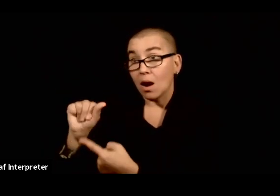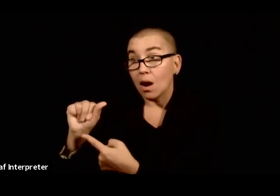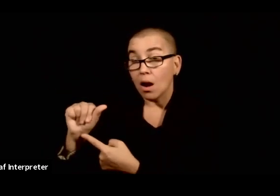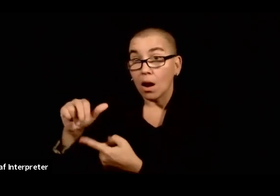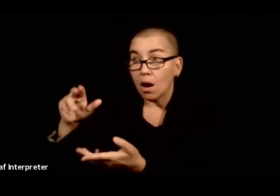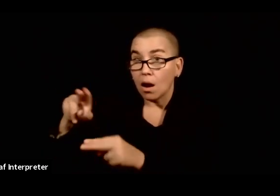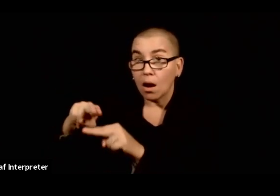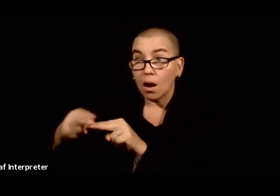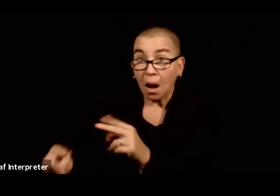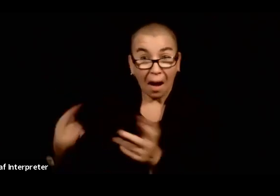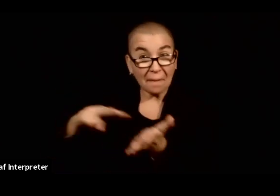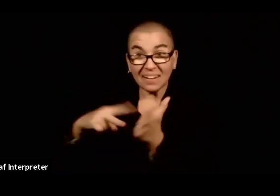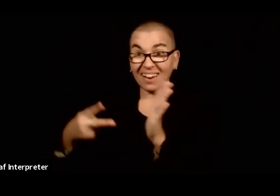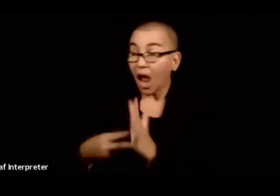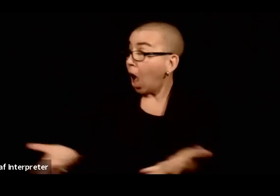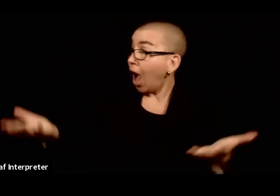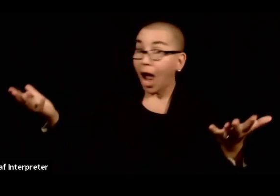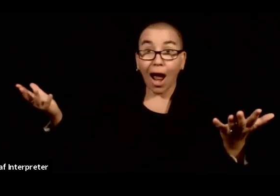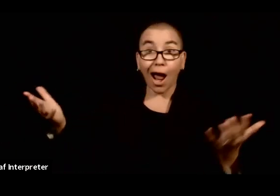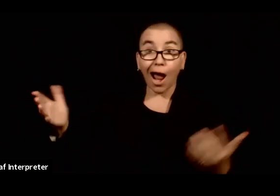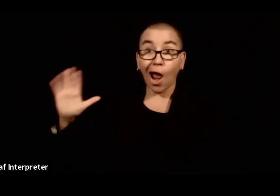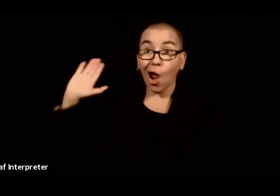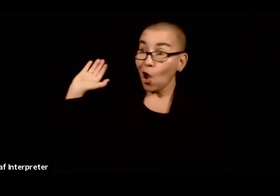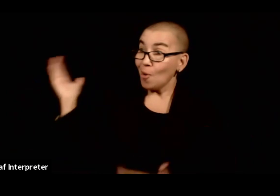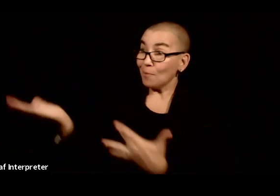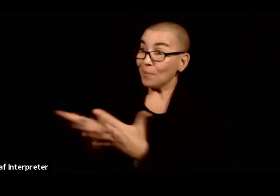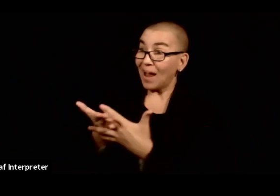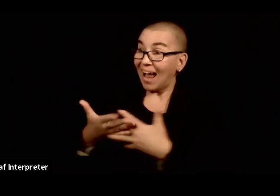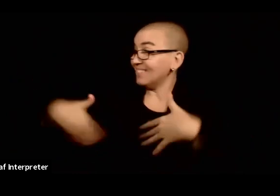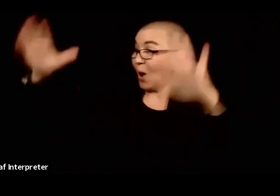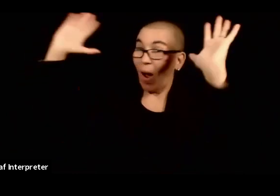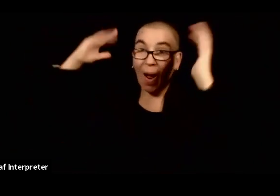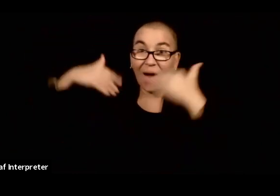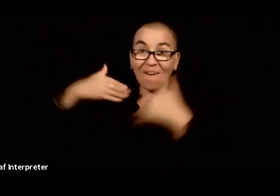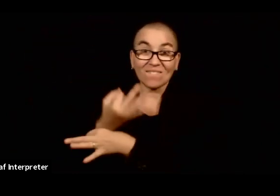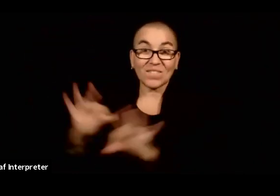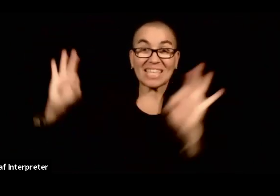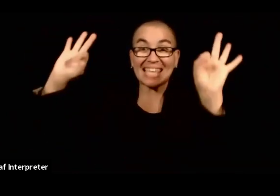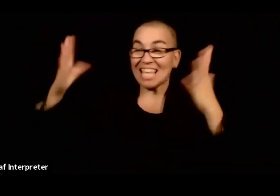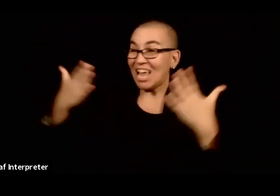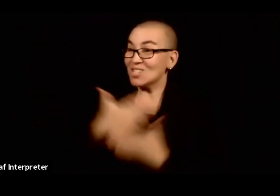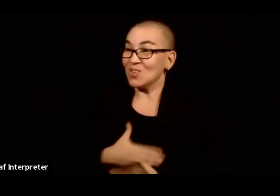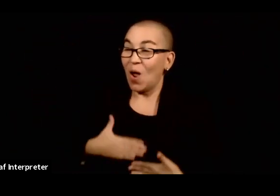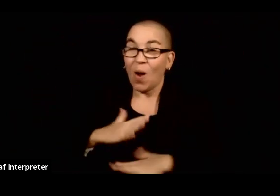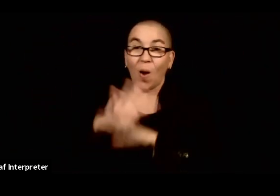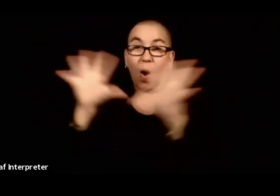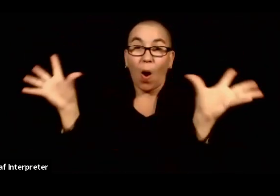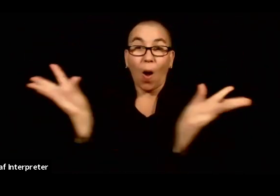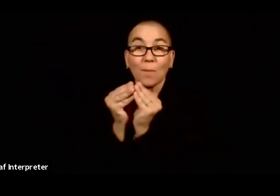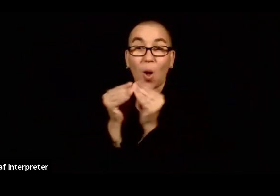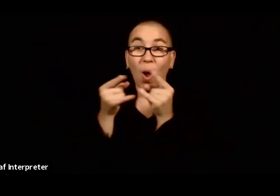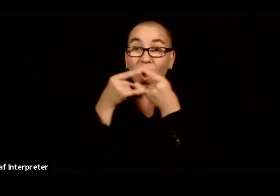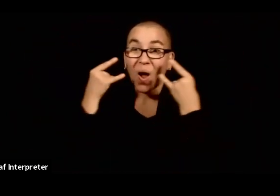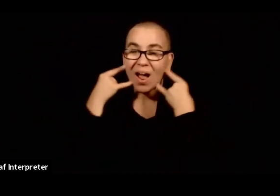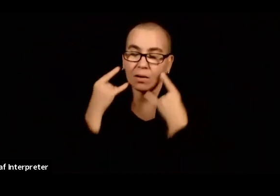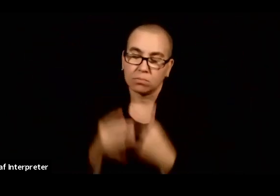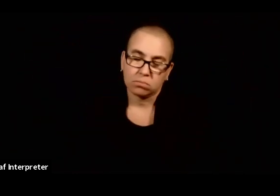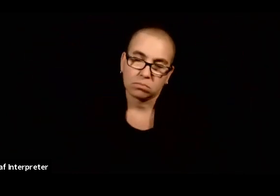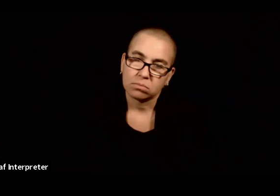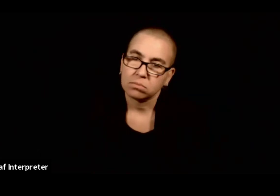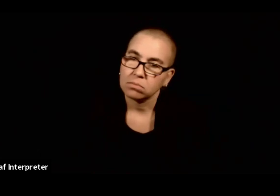take a break from following the guidance on masking and social distancing. I think that it's great that